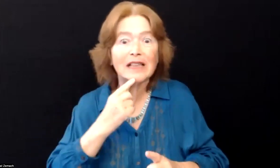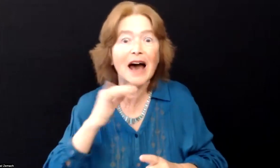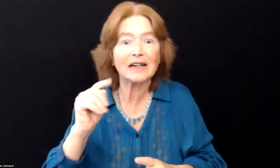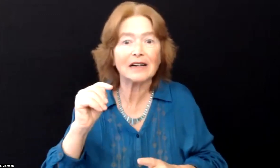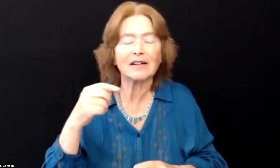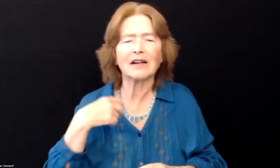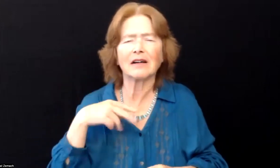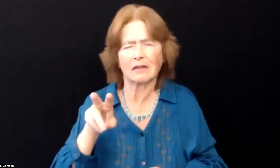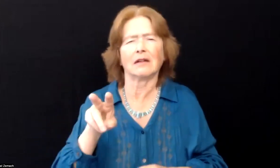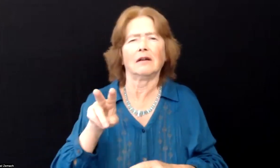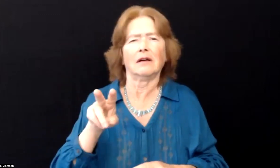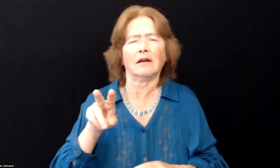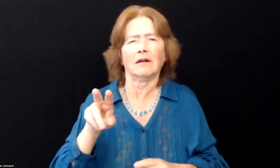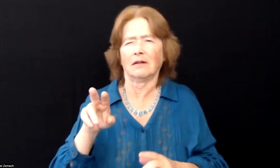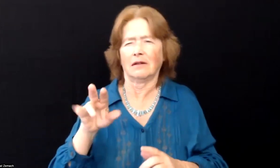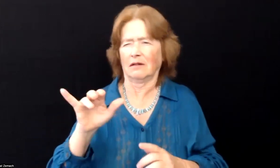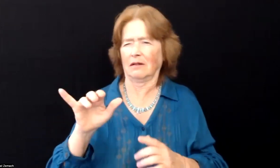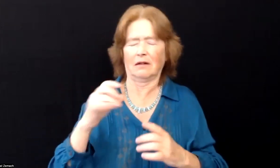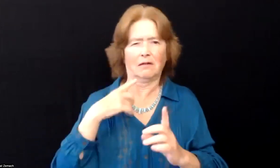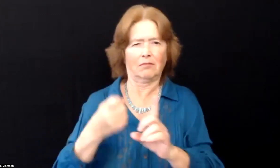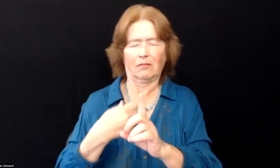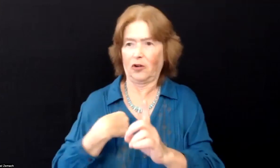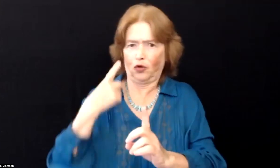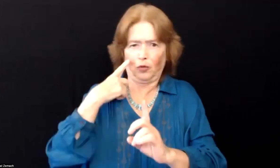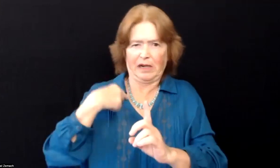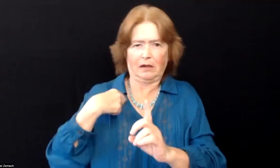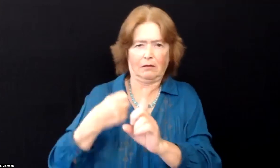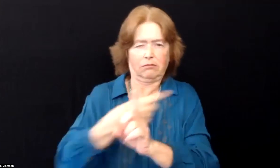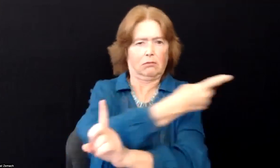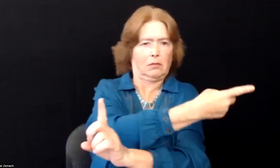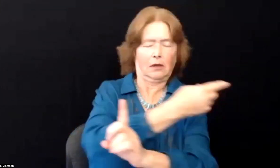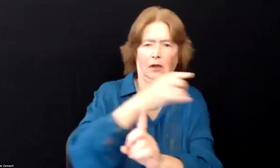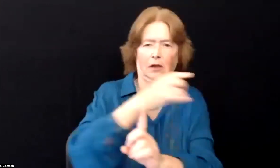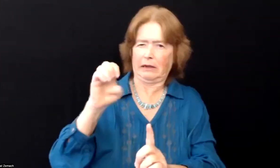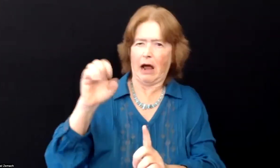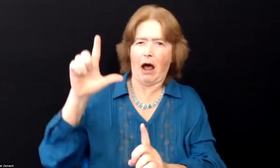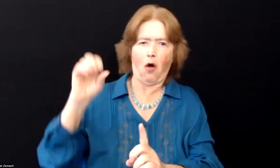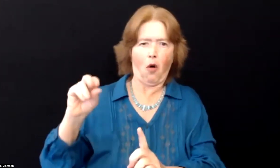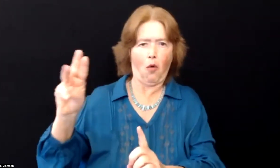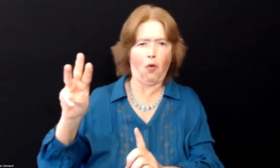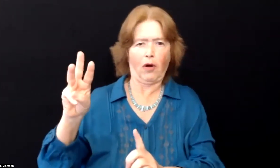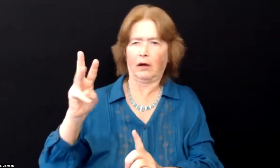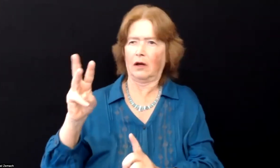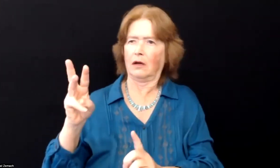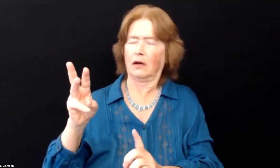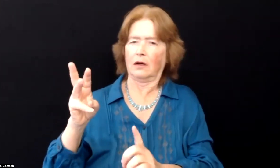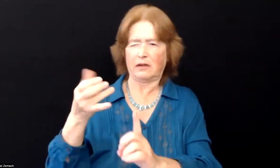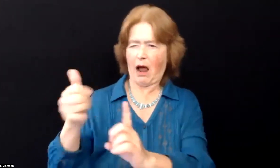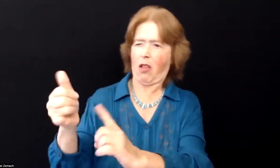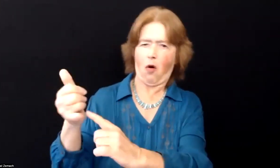yellow." I was so shocked. It was completely off base. I'm like, the word yellow,